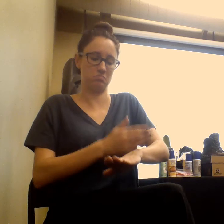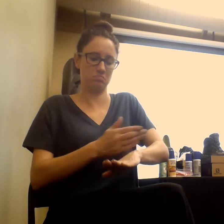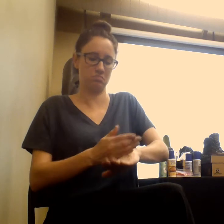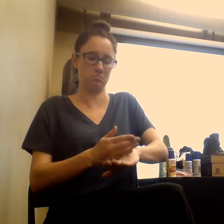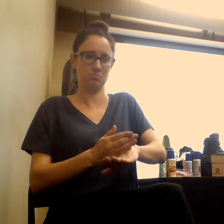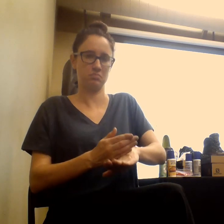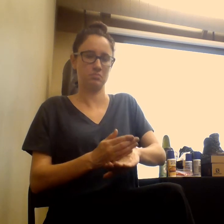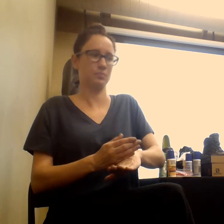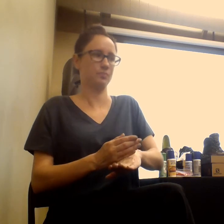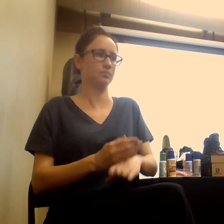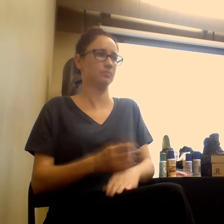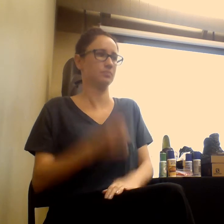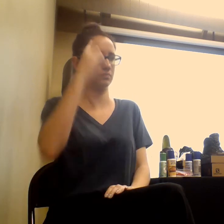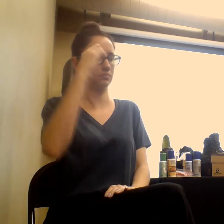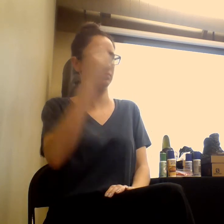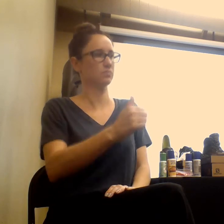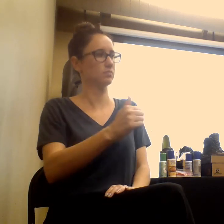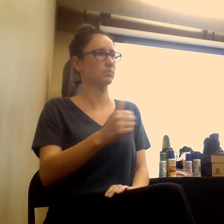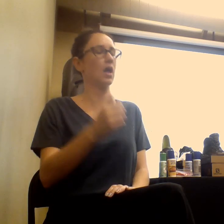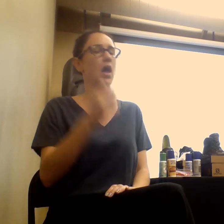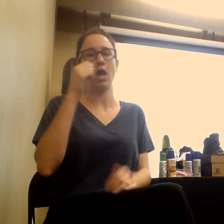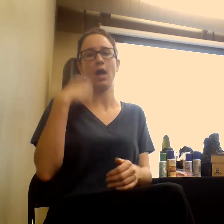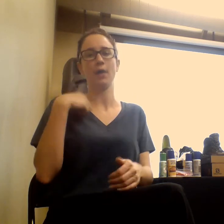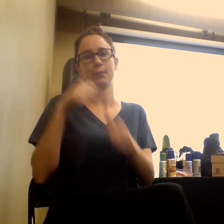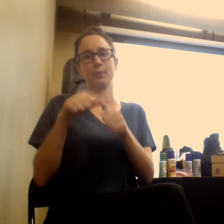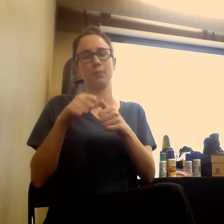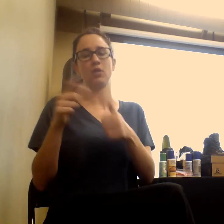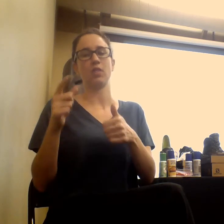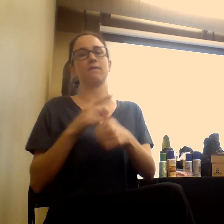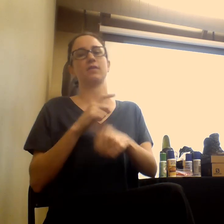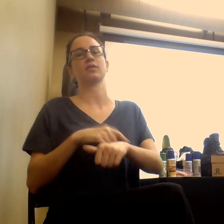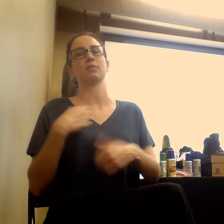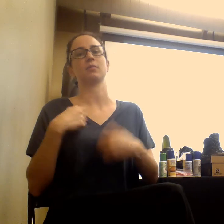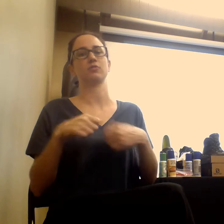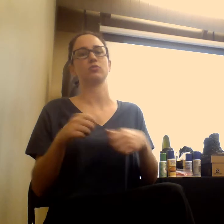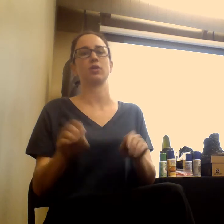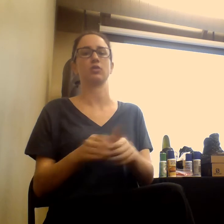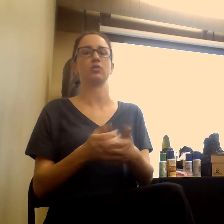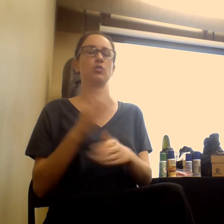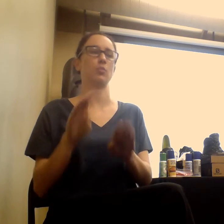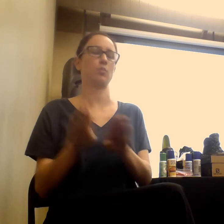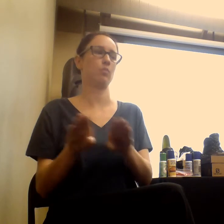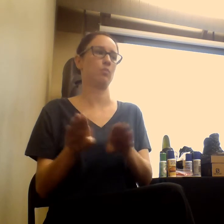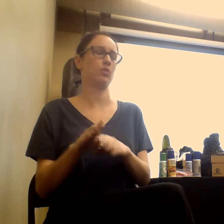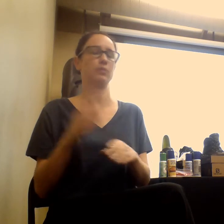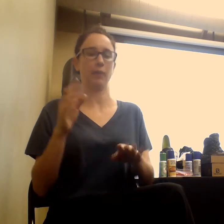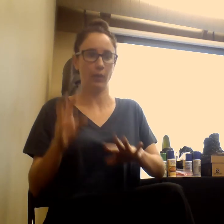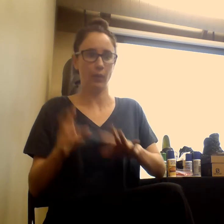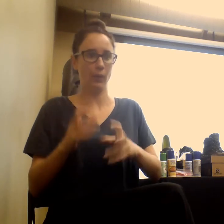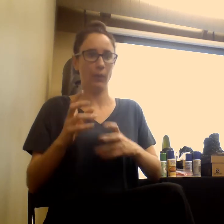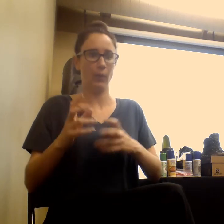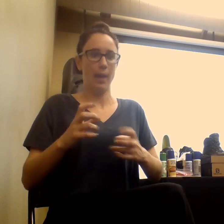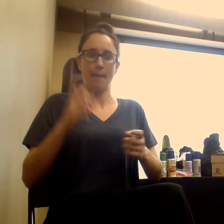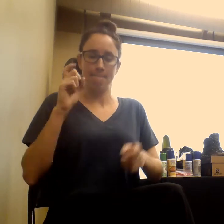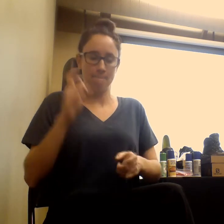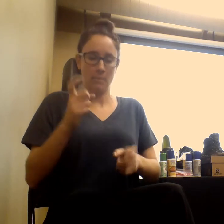first time, and I try to remember, okay, and the person who was mentoring me is like, no, it's wherever it feels